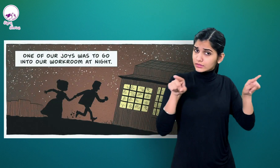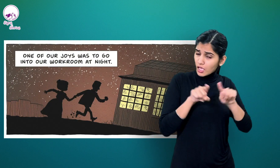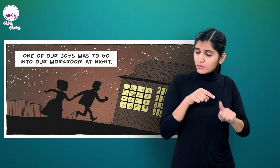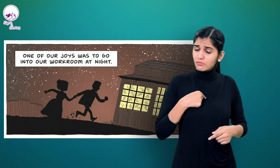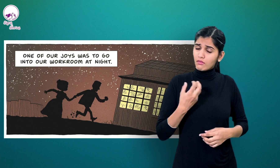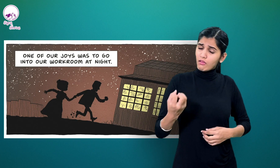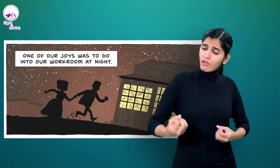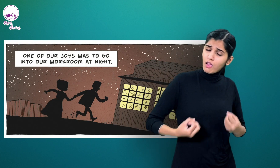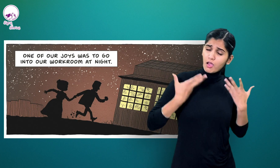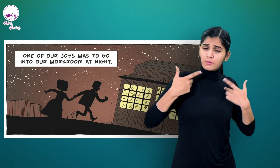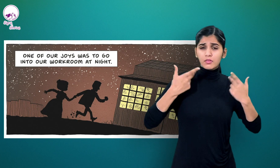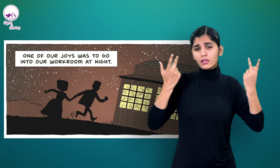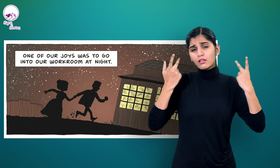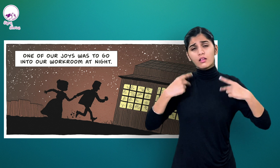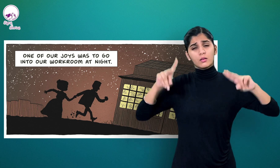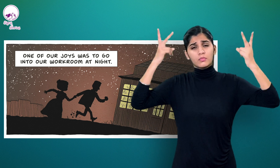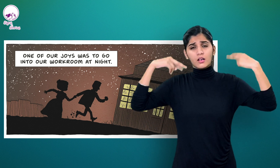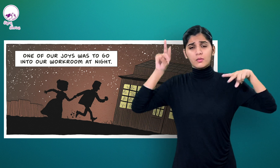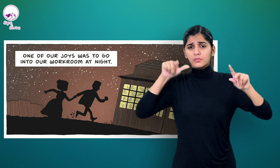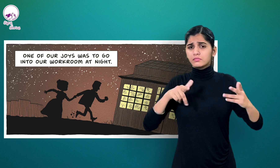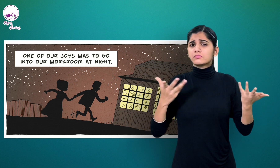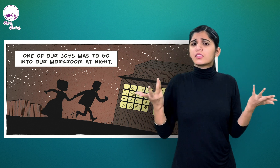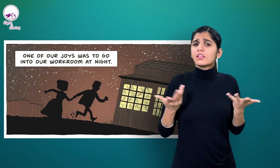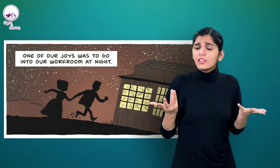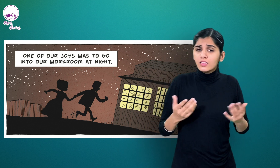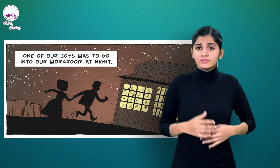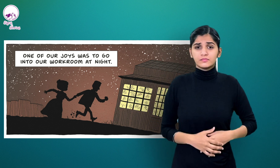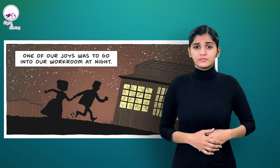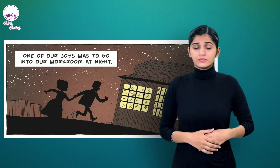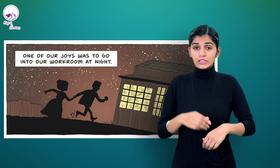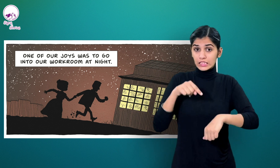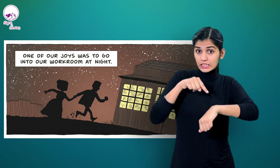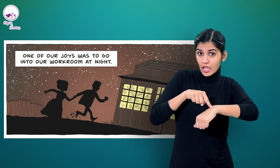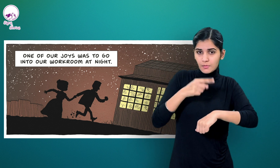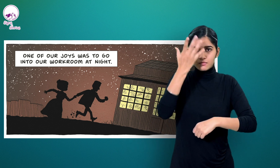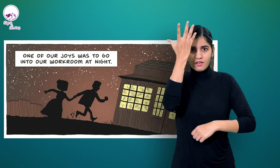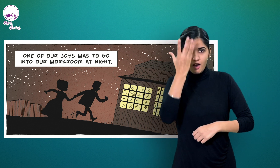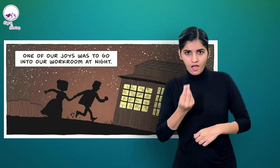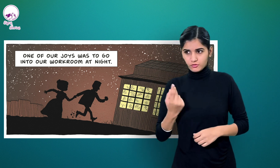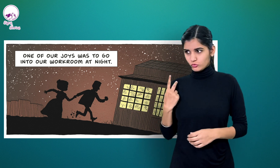One of our joys was to go into our workroom at night.